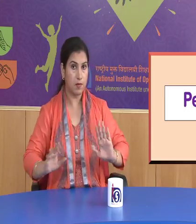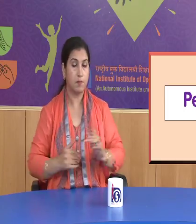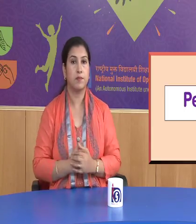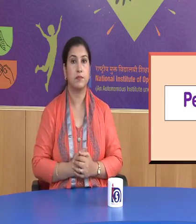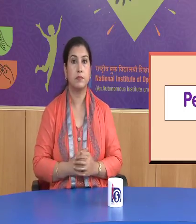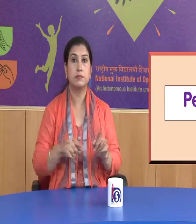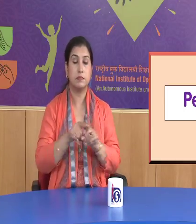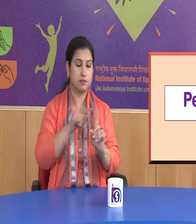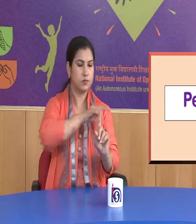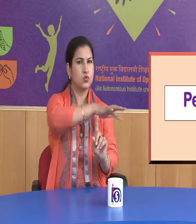society